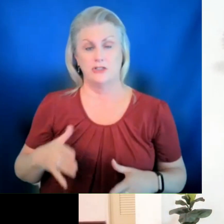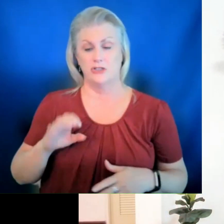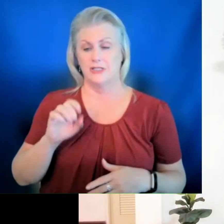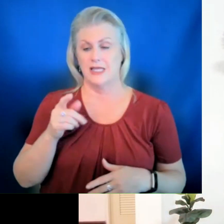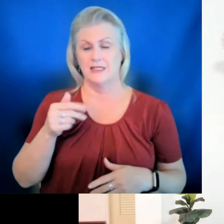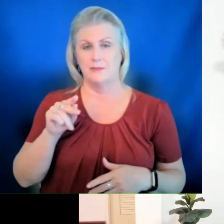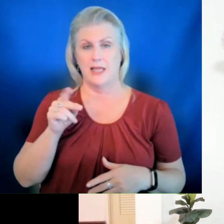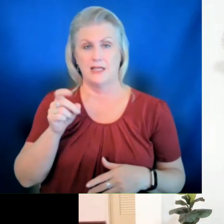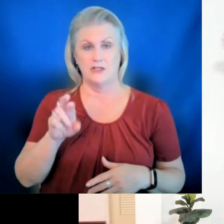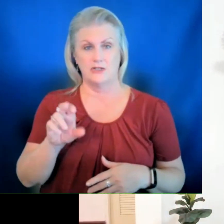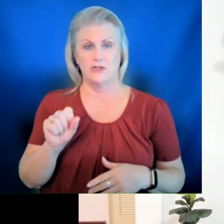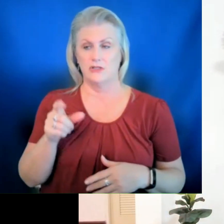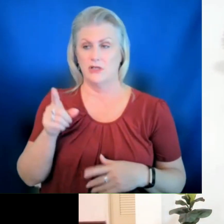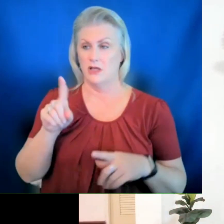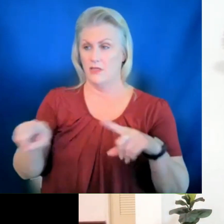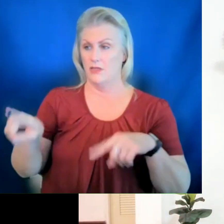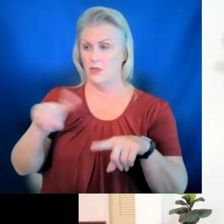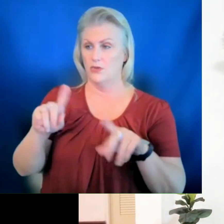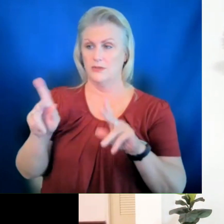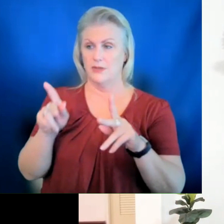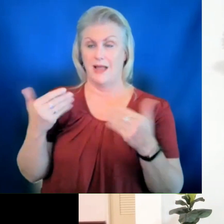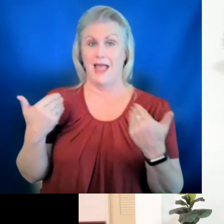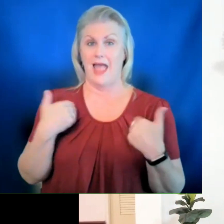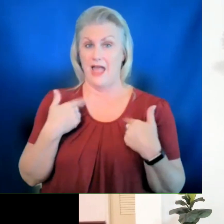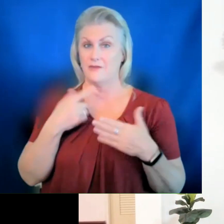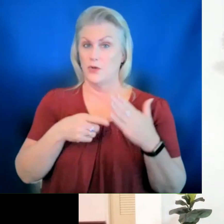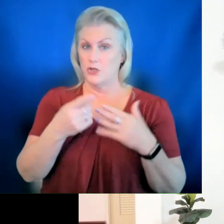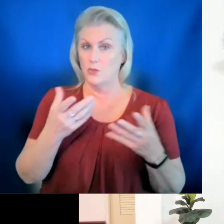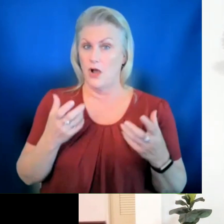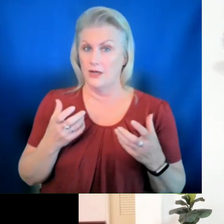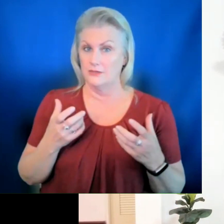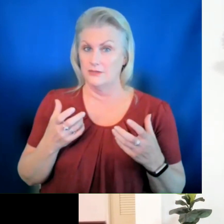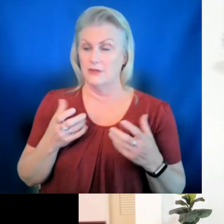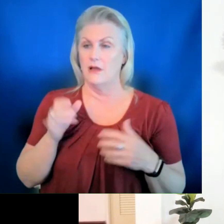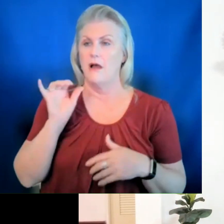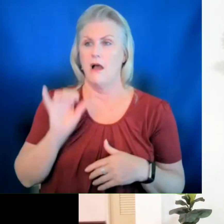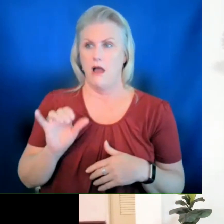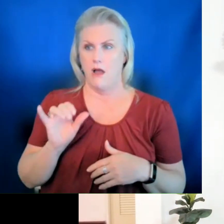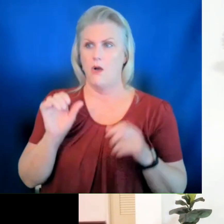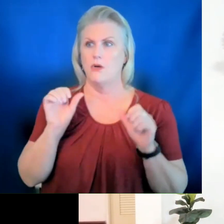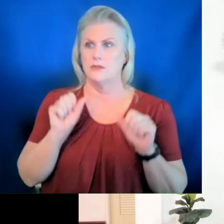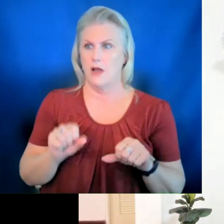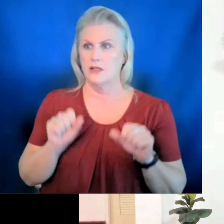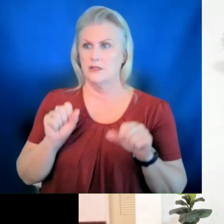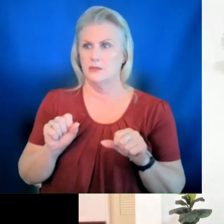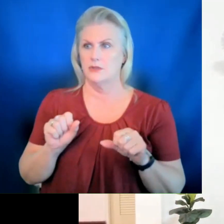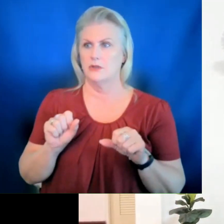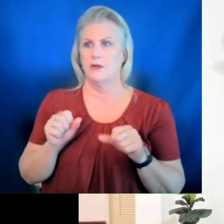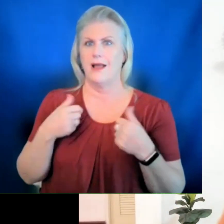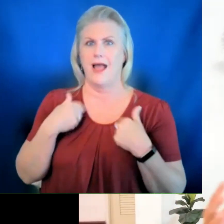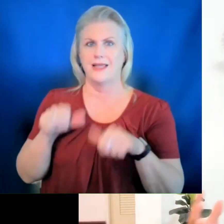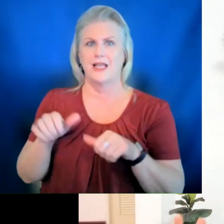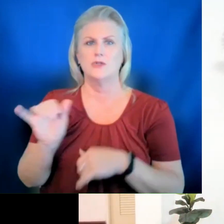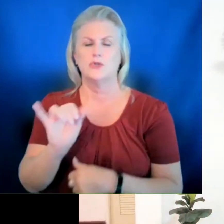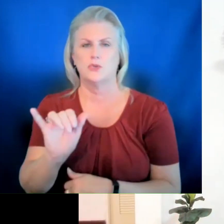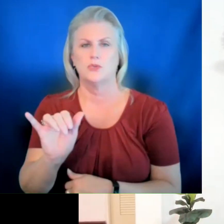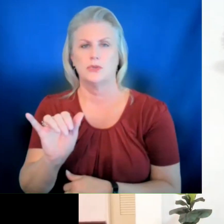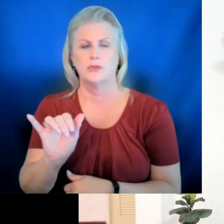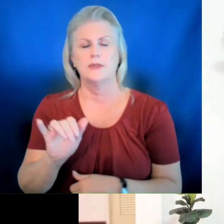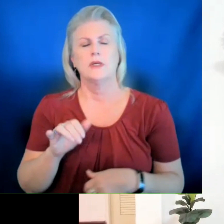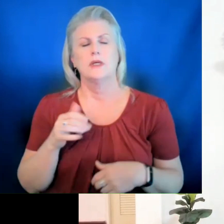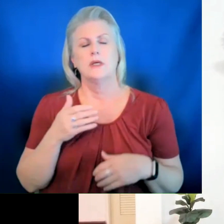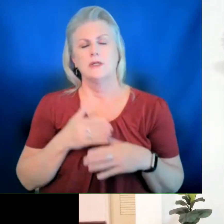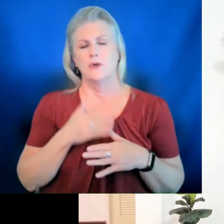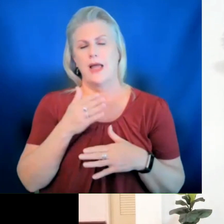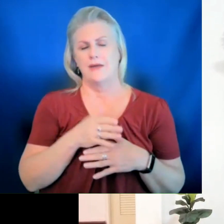you desire, or they have parts of what you desire to manifest within your life. So after this coaching journey